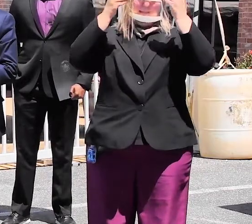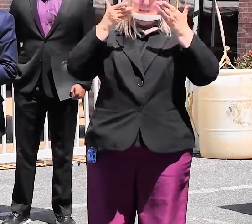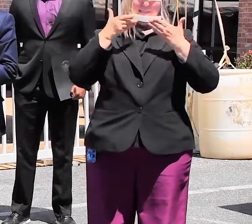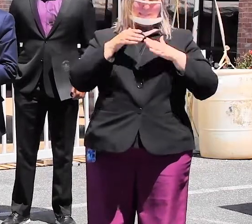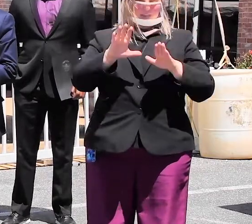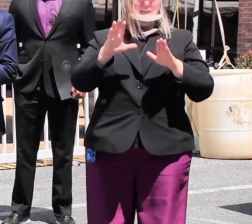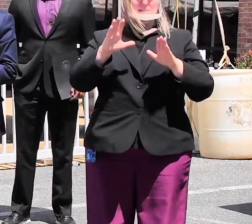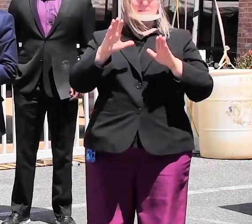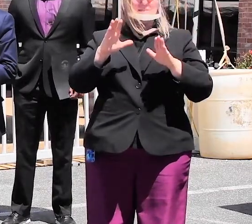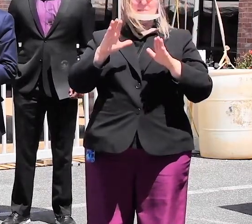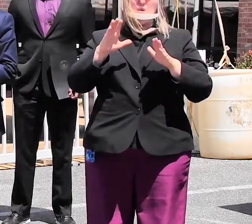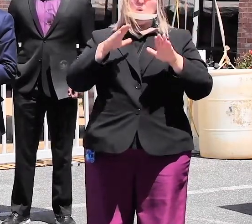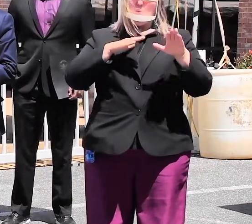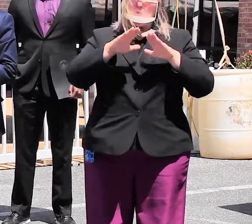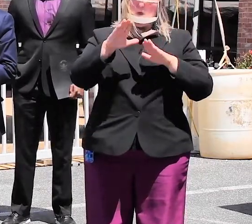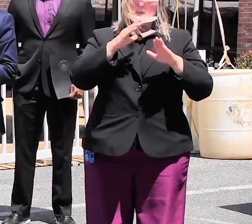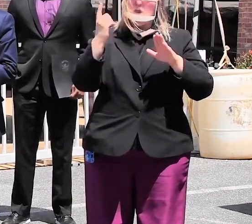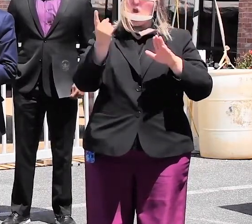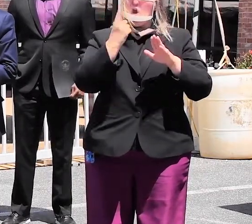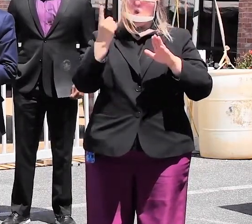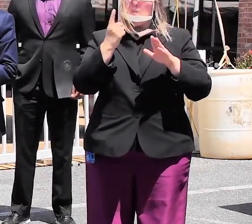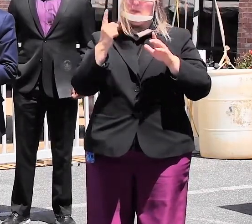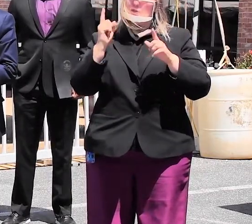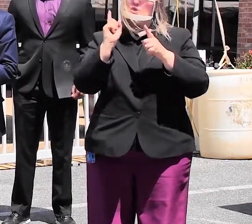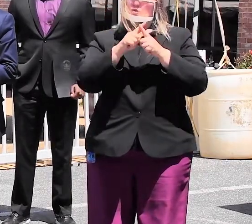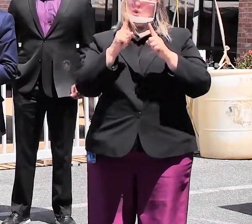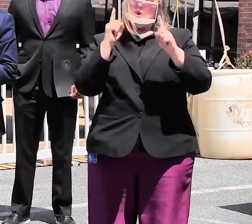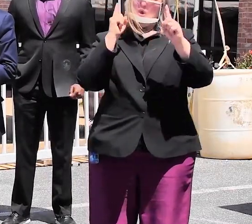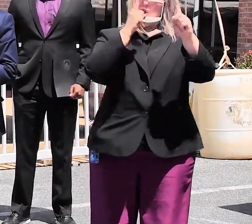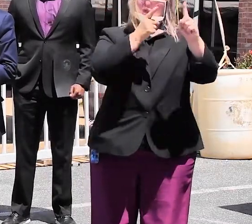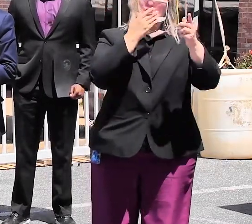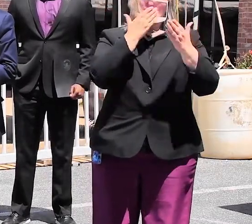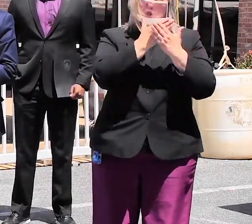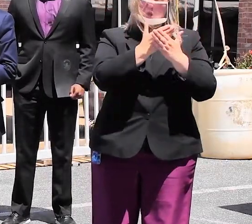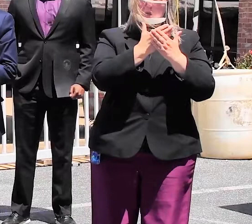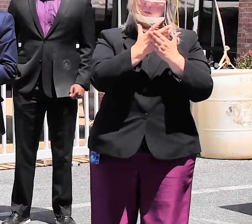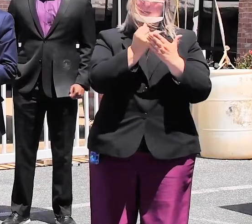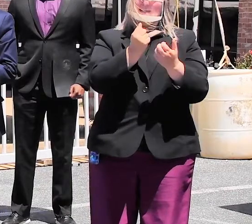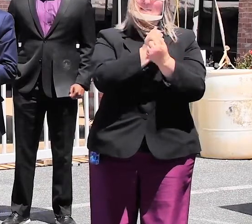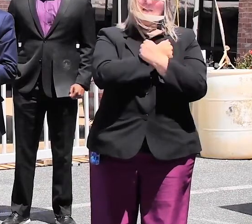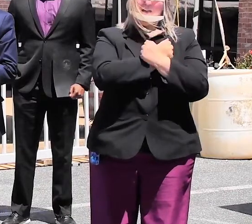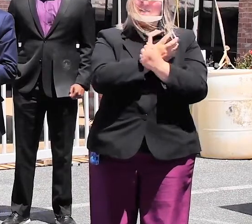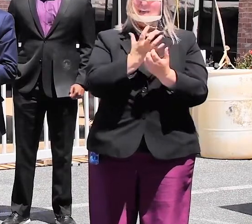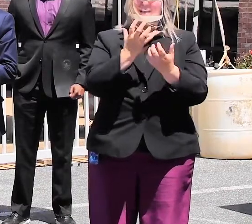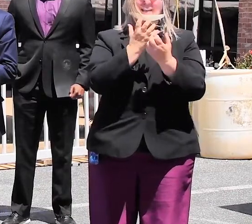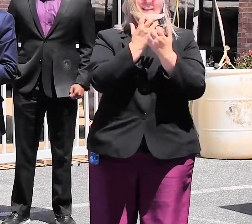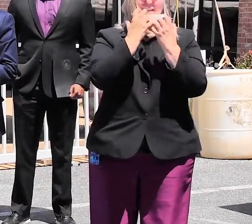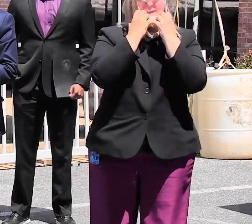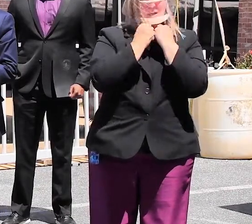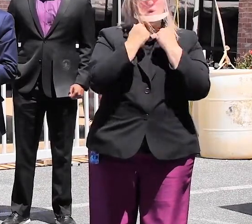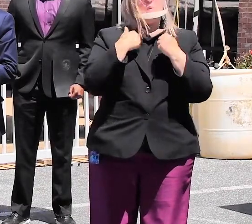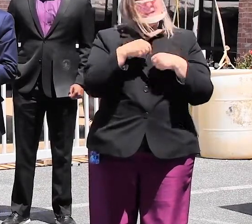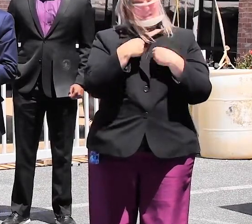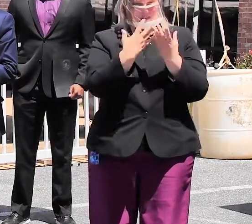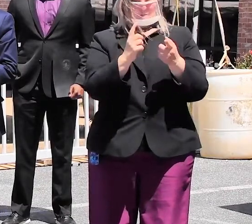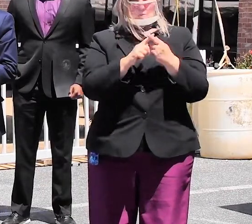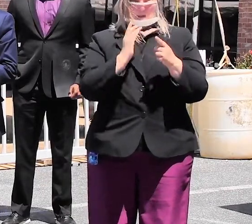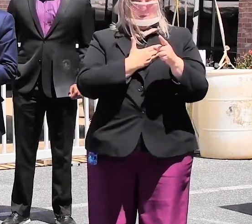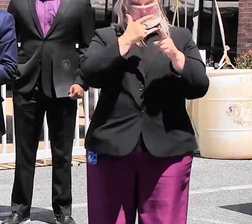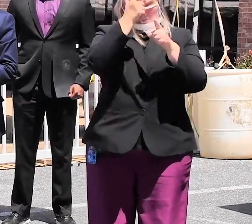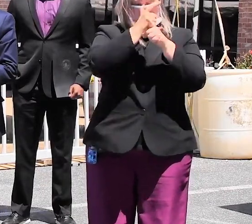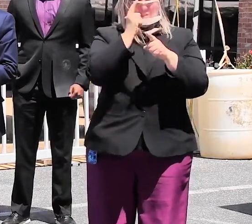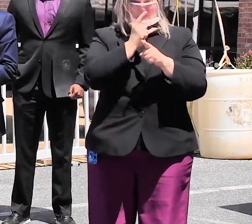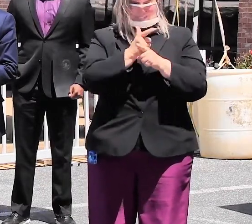walking always towards the good and towards the loving care that we can give to our brothers